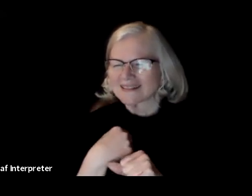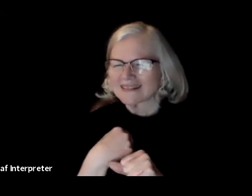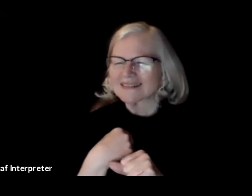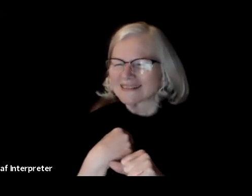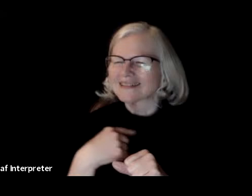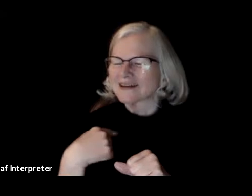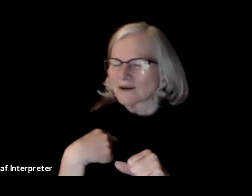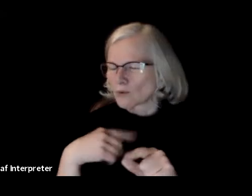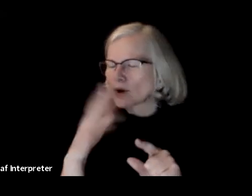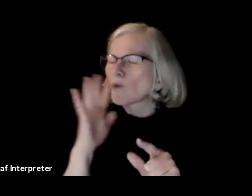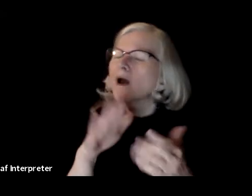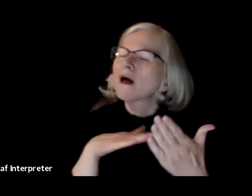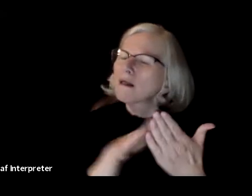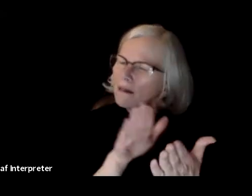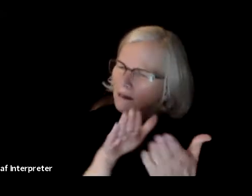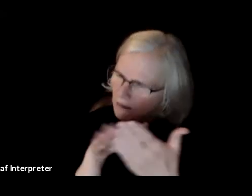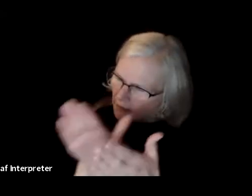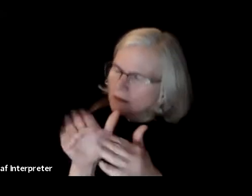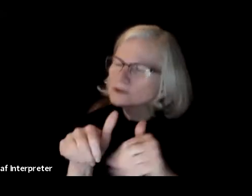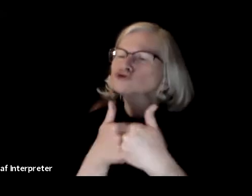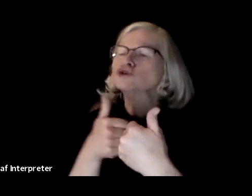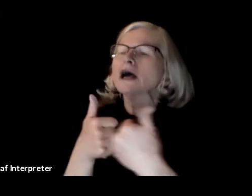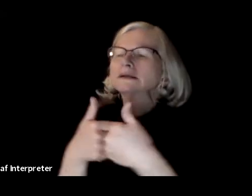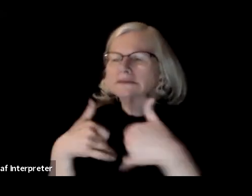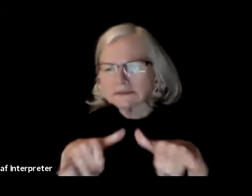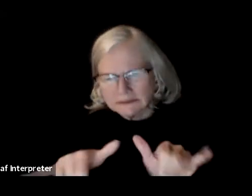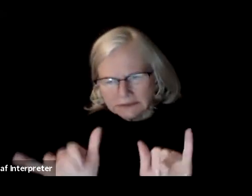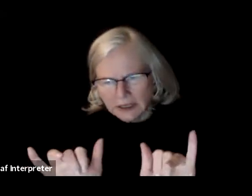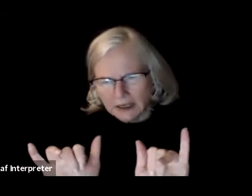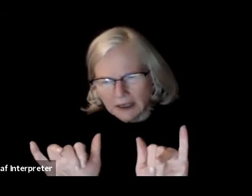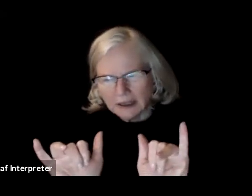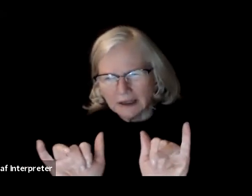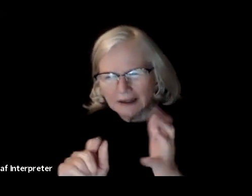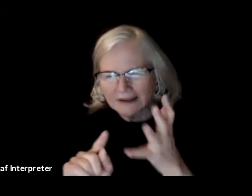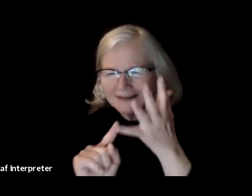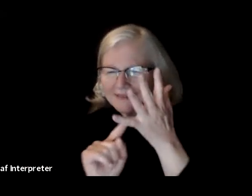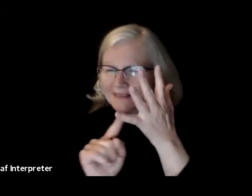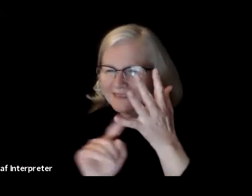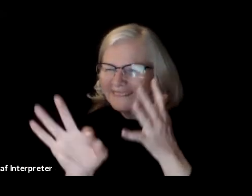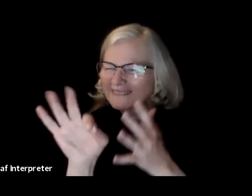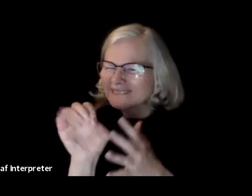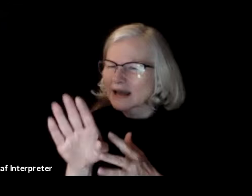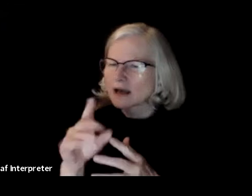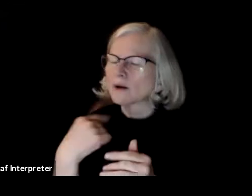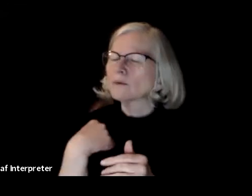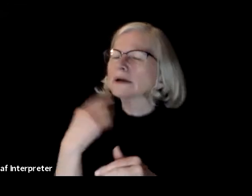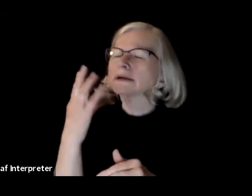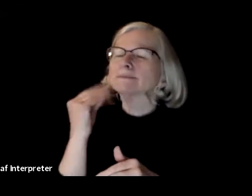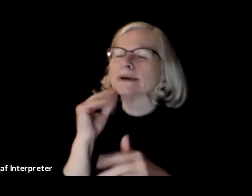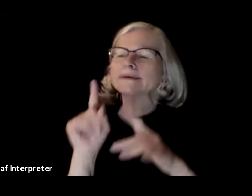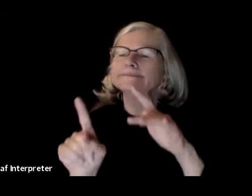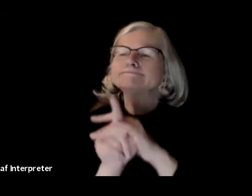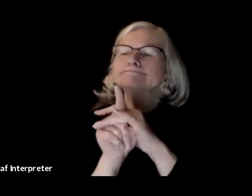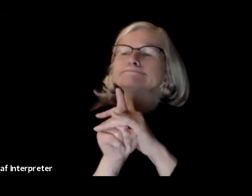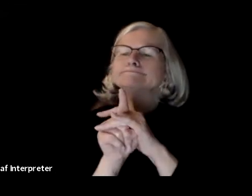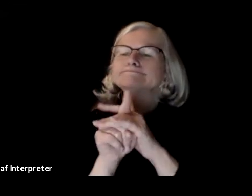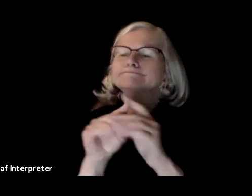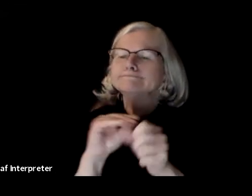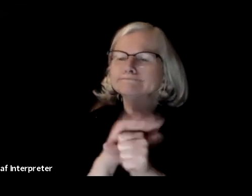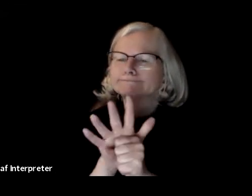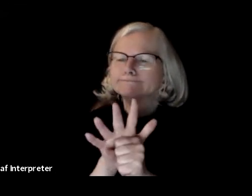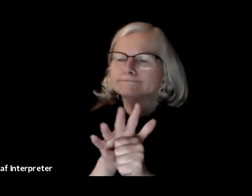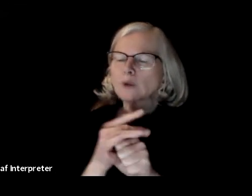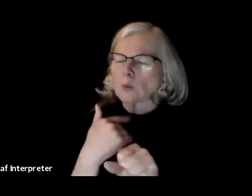community experienced a breakthrough case in late February. We flexed, followed MDH guidance, exercised our